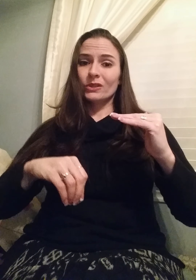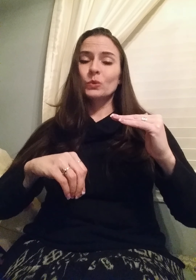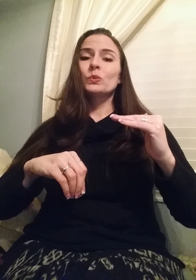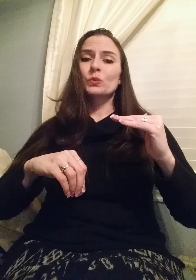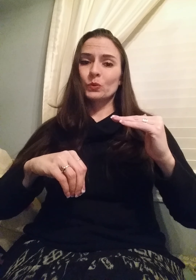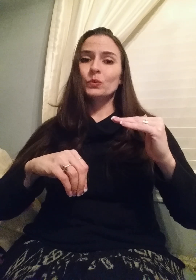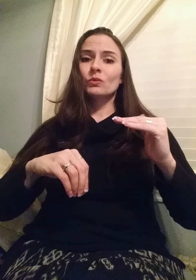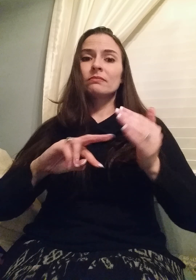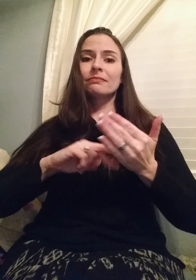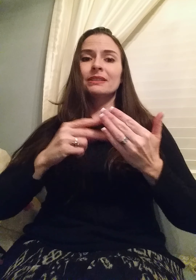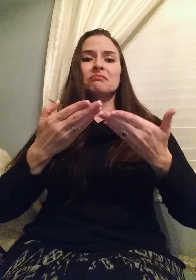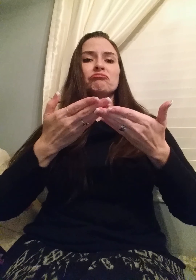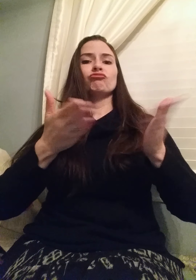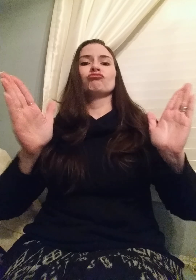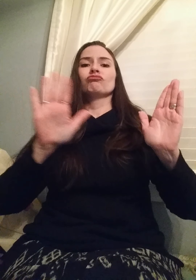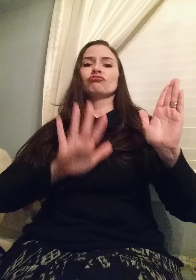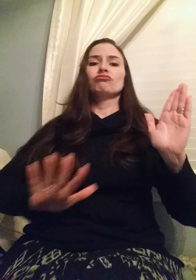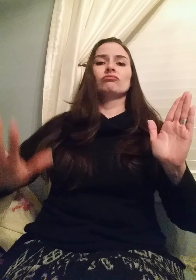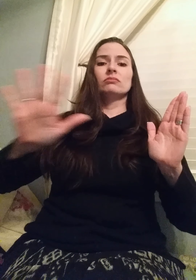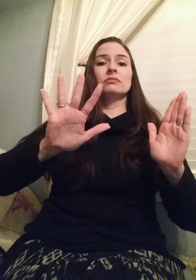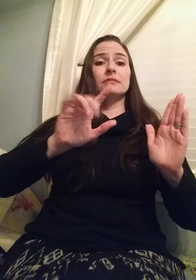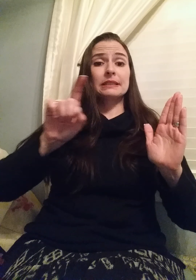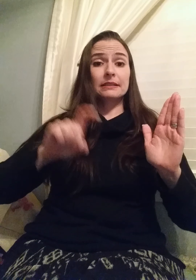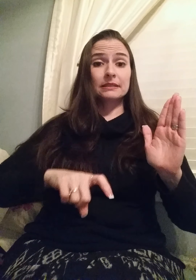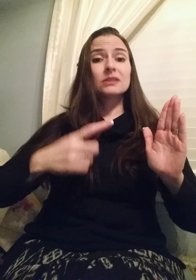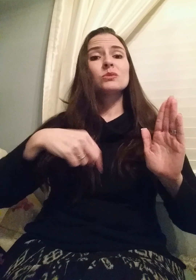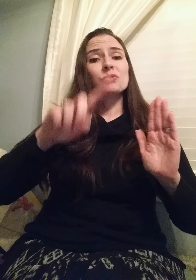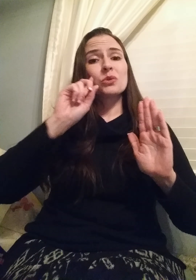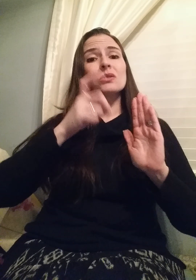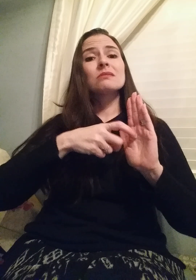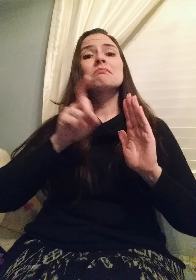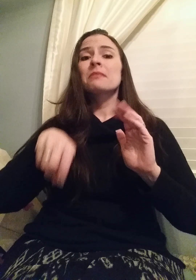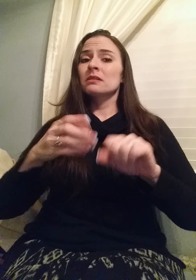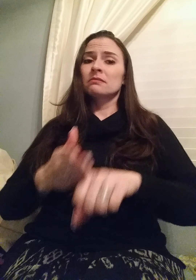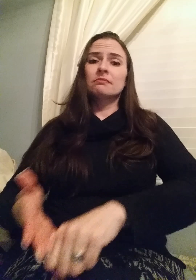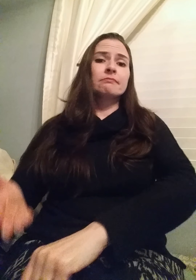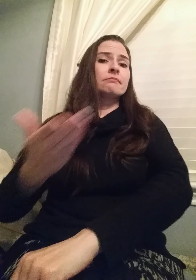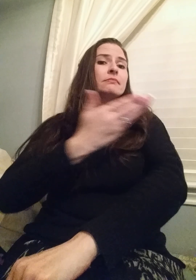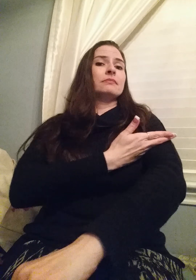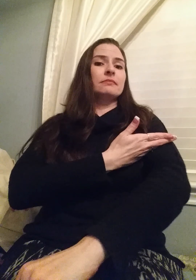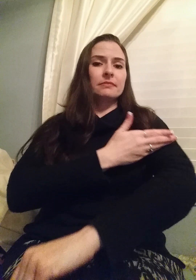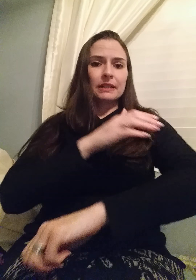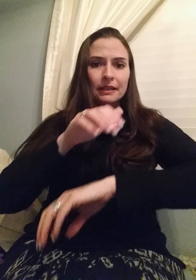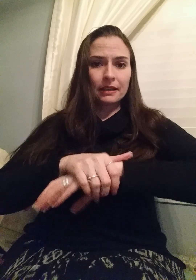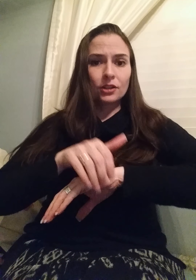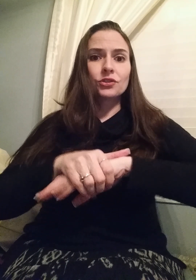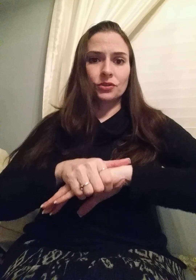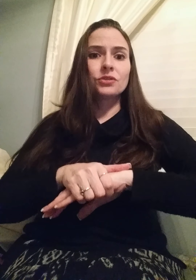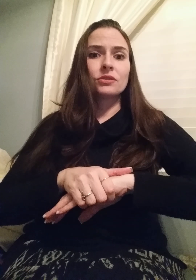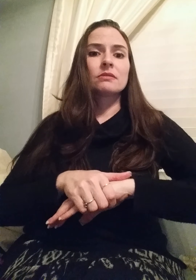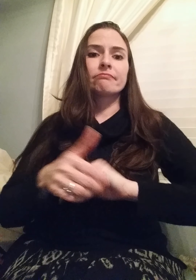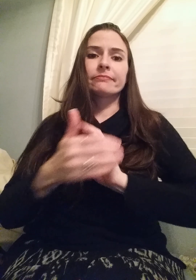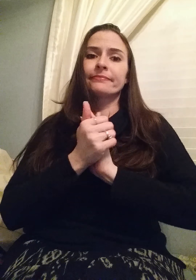statewide we have recognized a need to develop English as a stronger suit within our interpreting